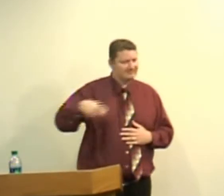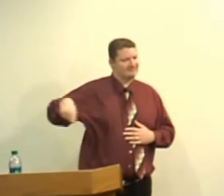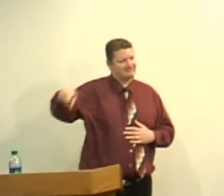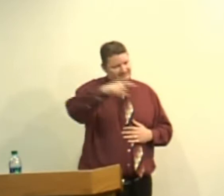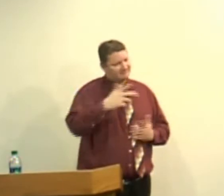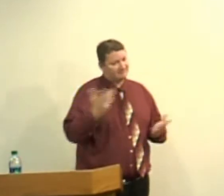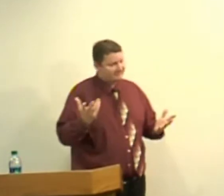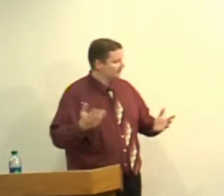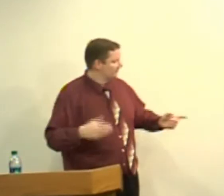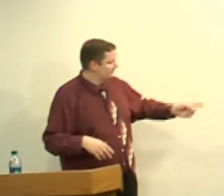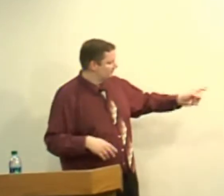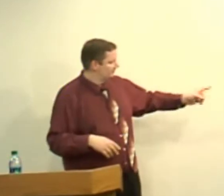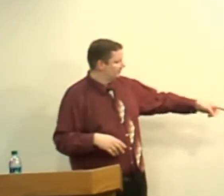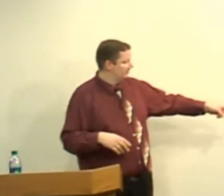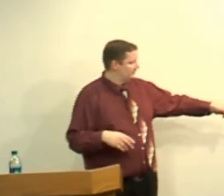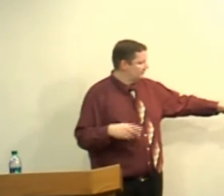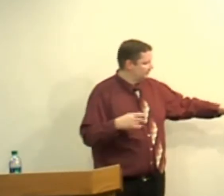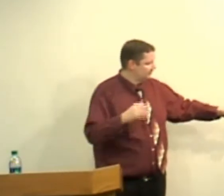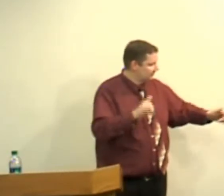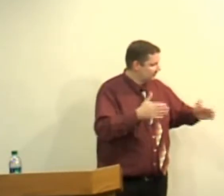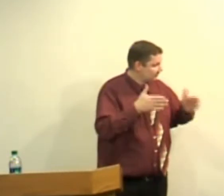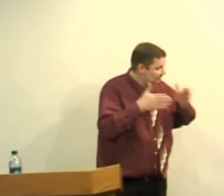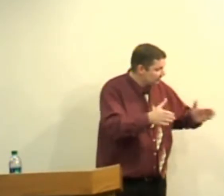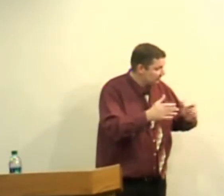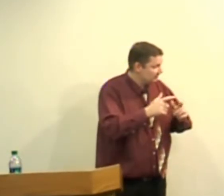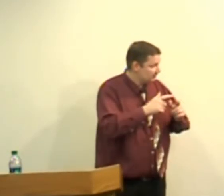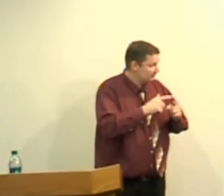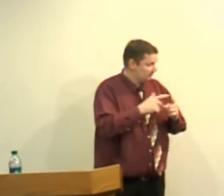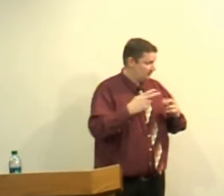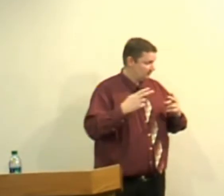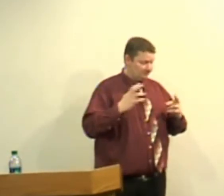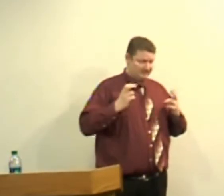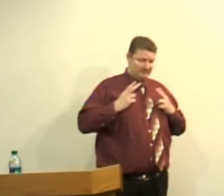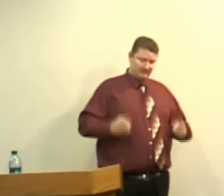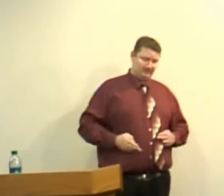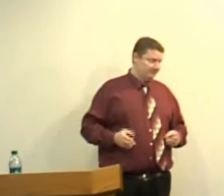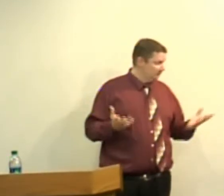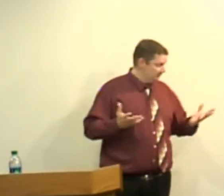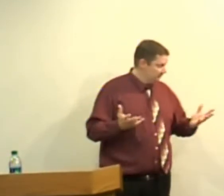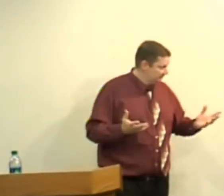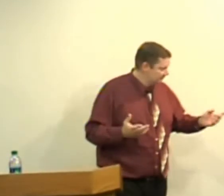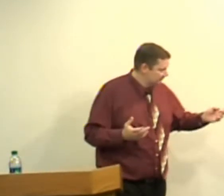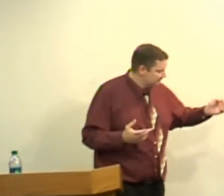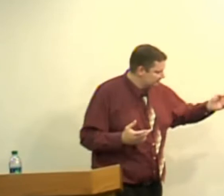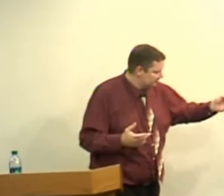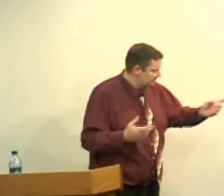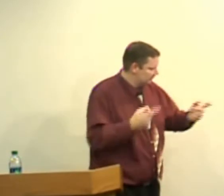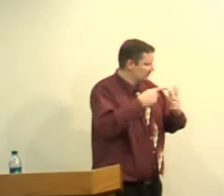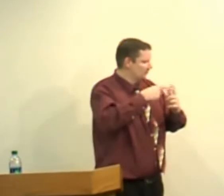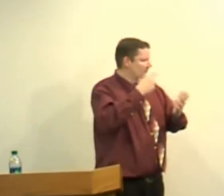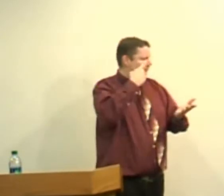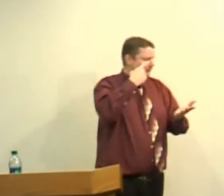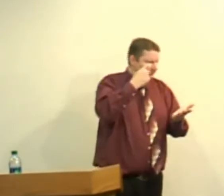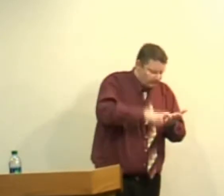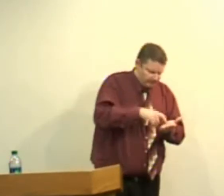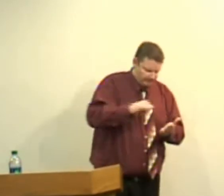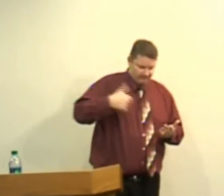the true way, the way to help, is to